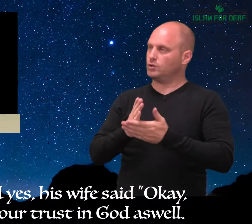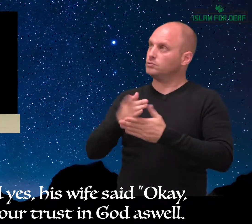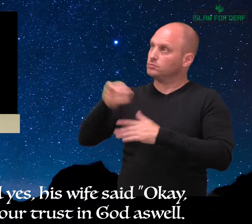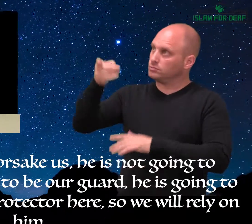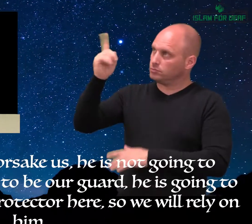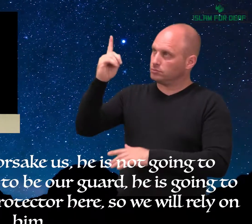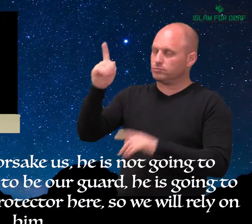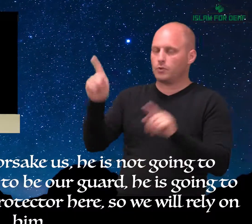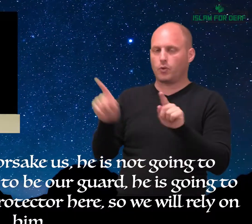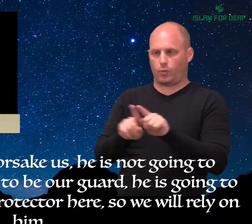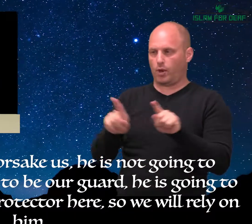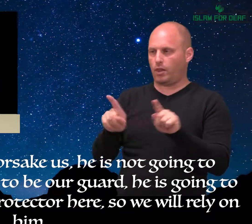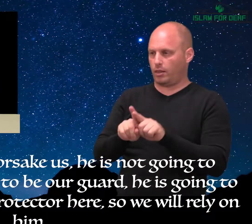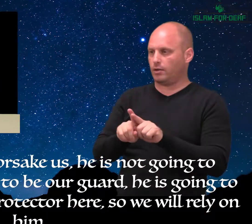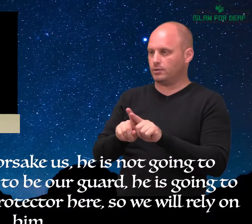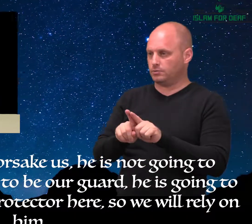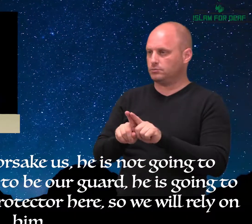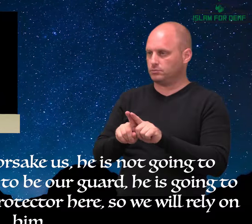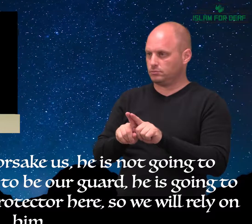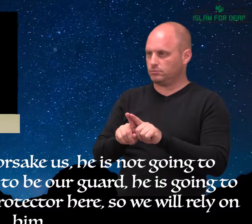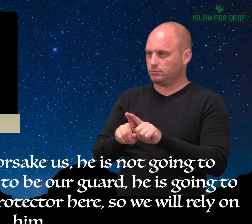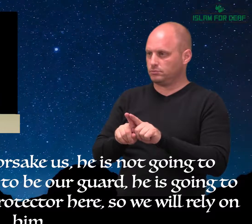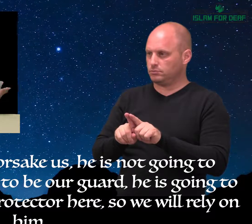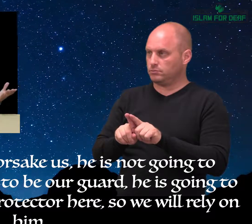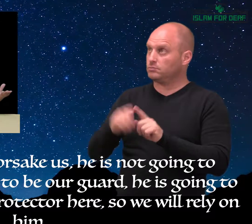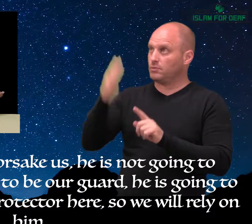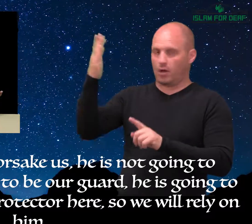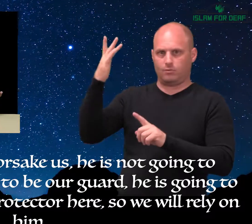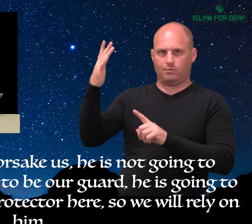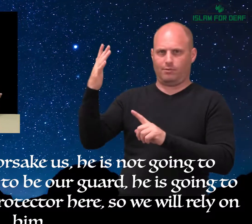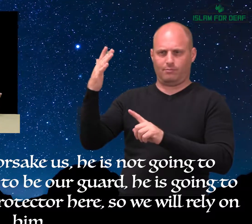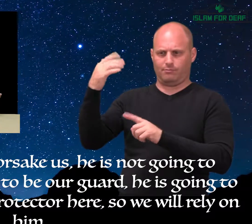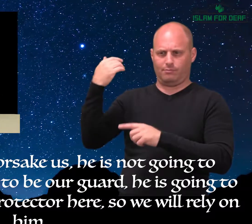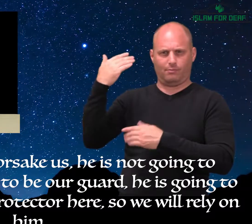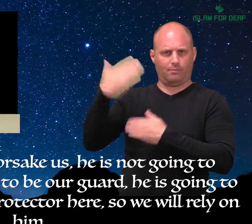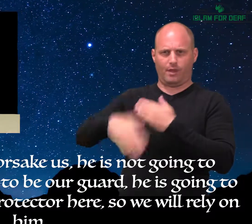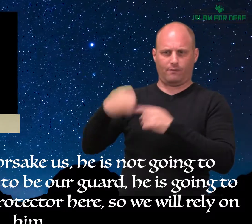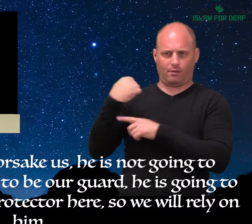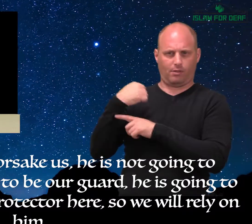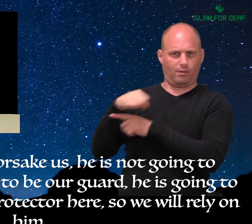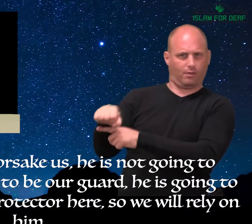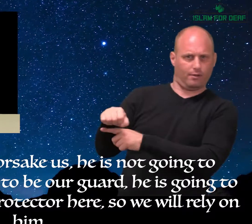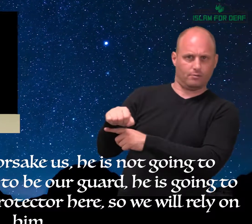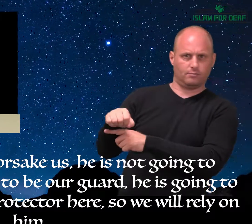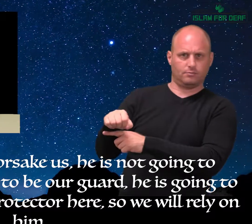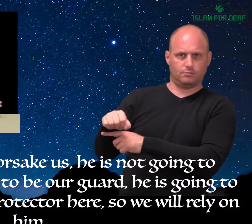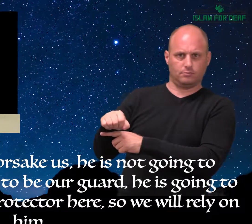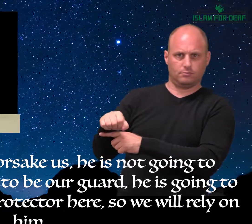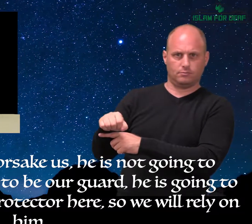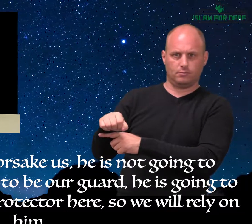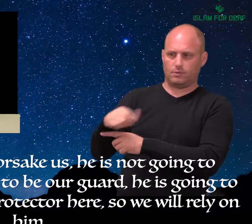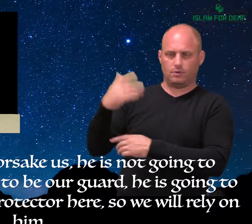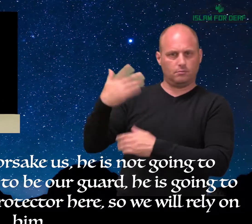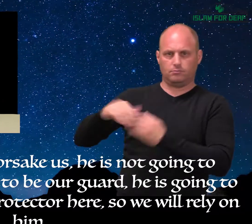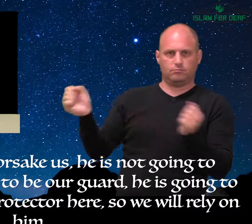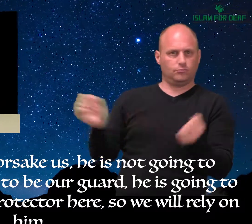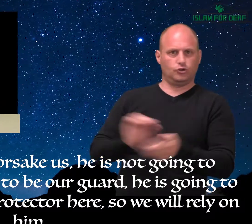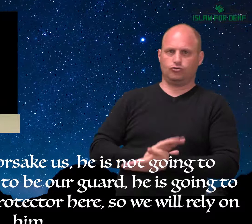well. He's not going to forsake us. He's not going to destroy us.